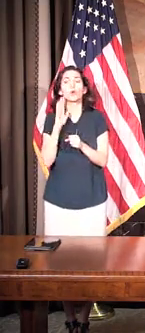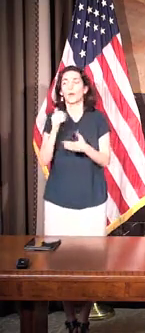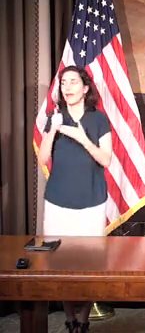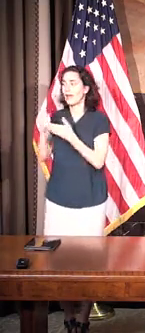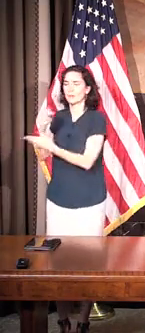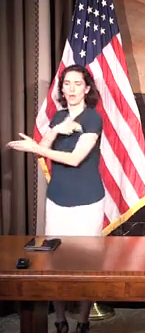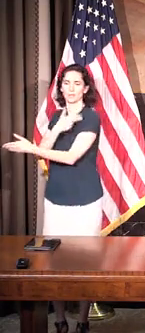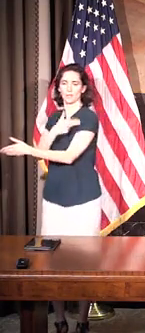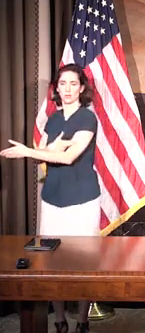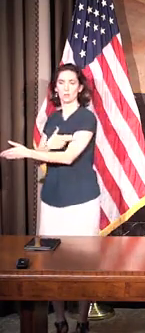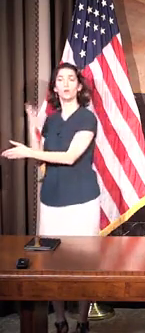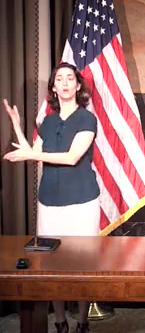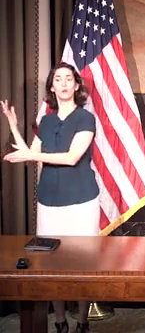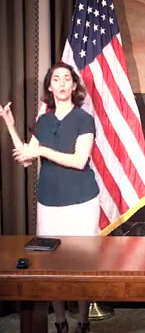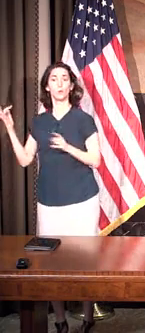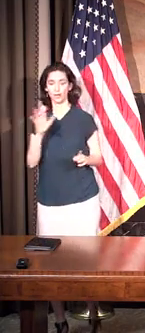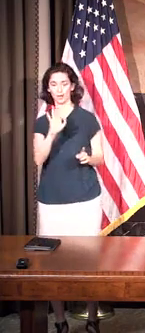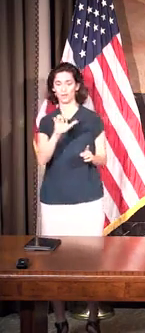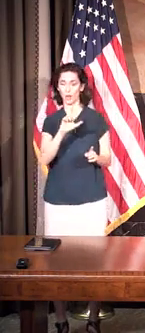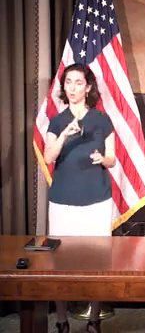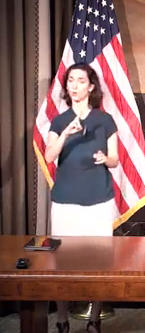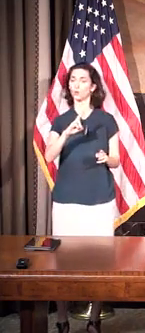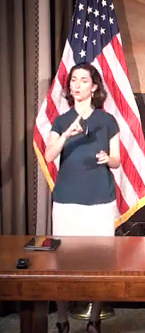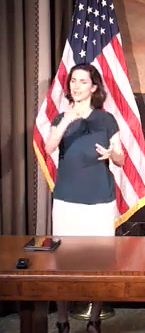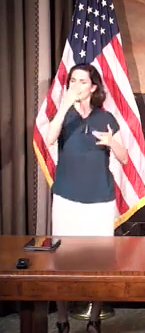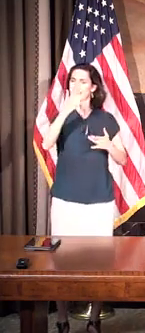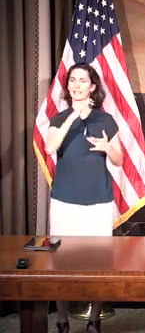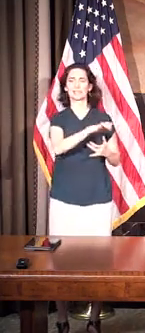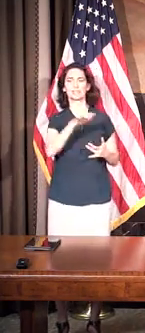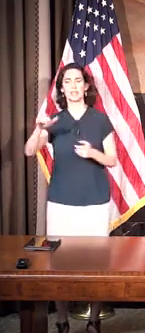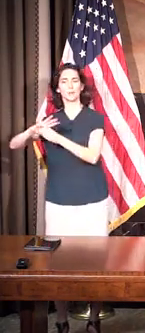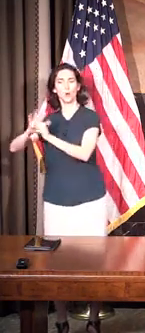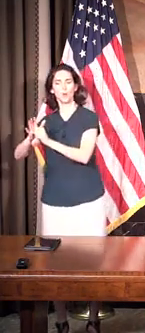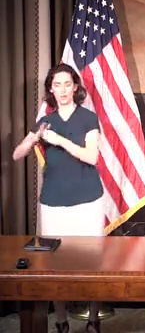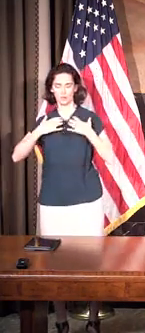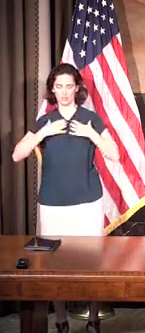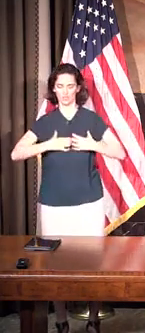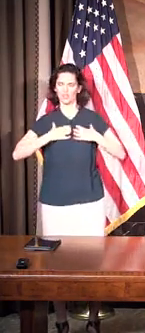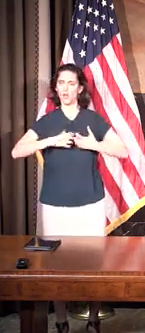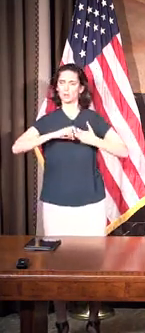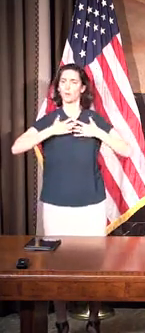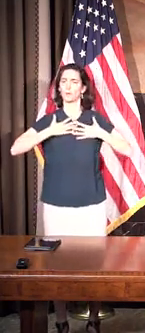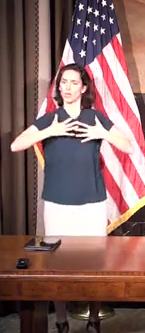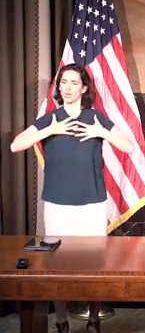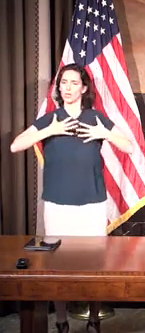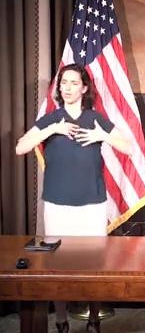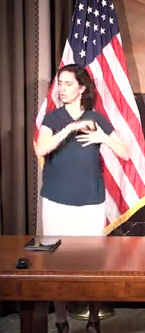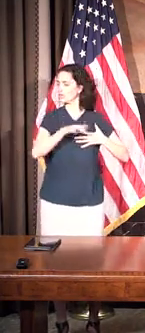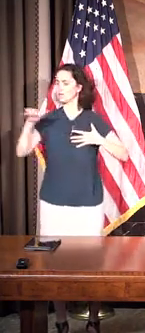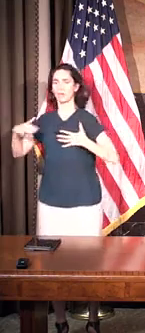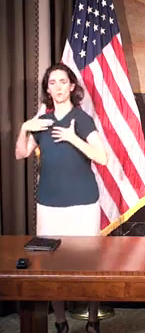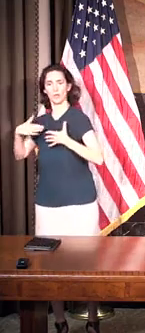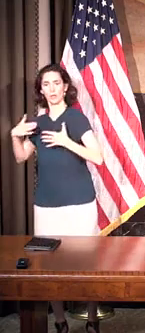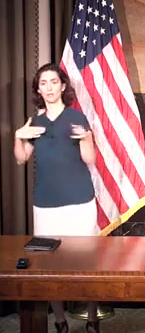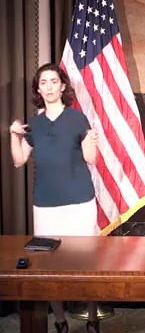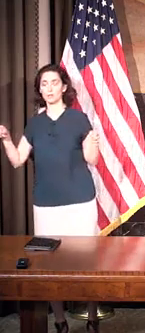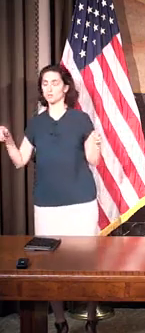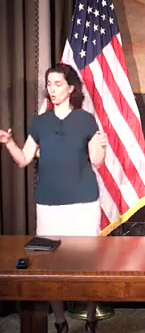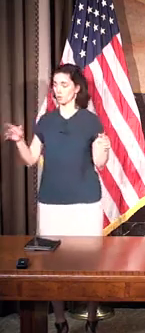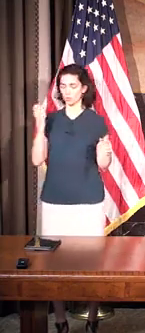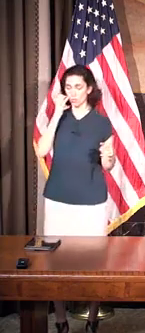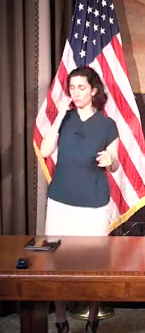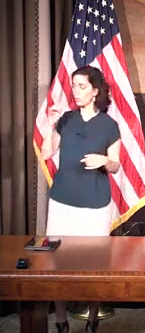it is a respiratory disease. Like COVID, and individuals with flu and COVID put demands on the same part of our